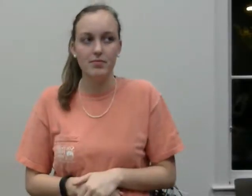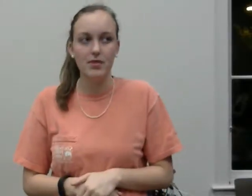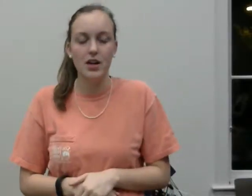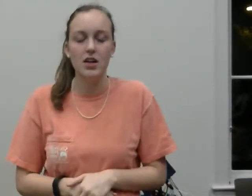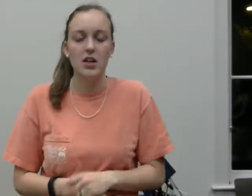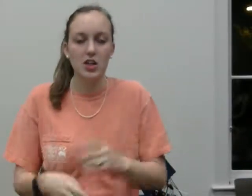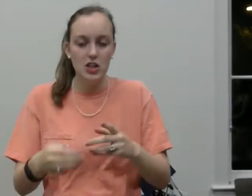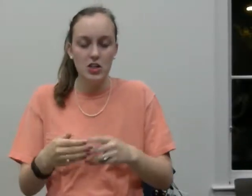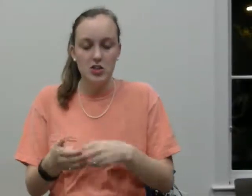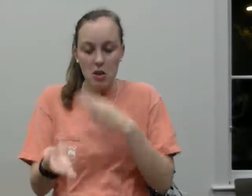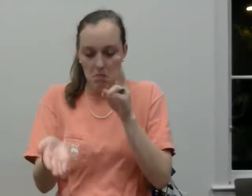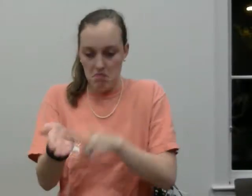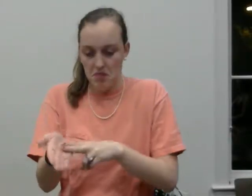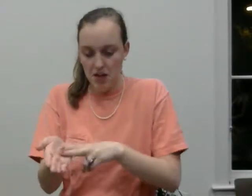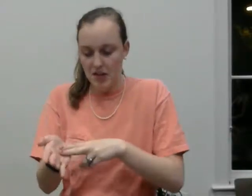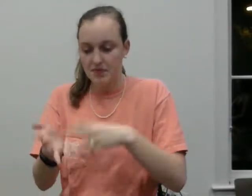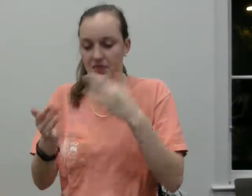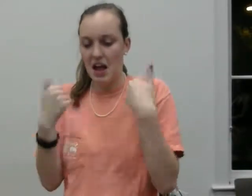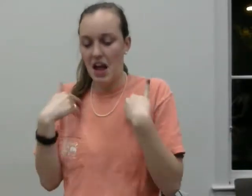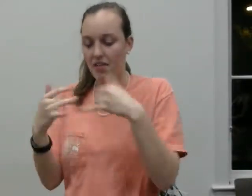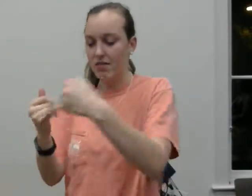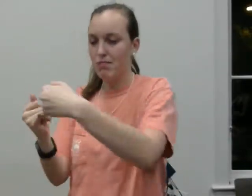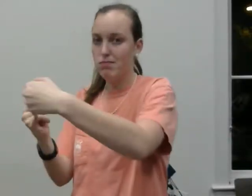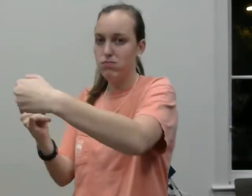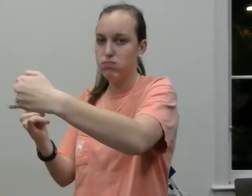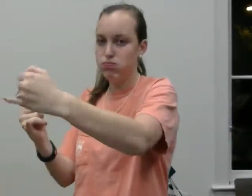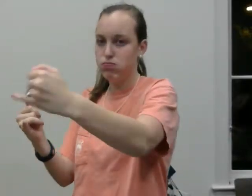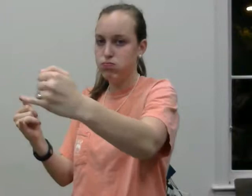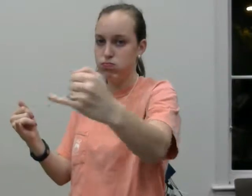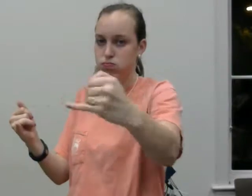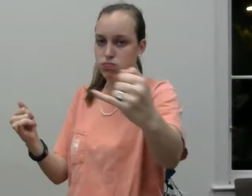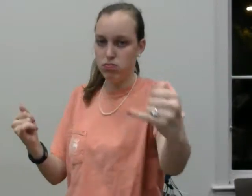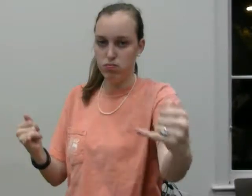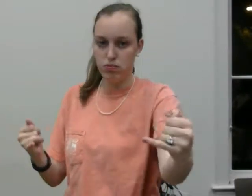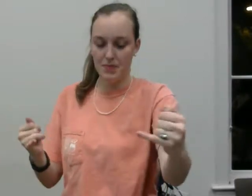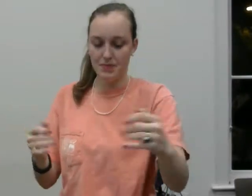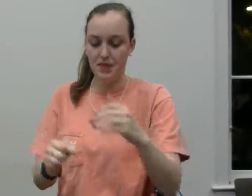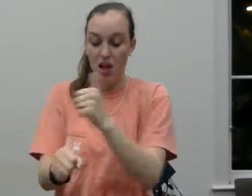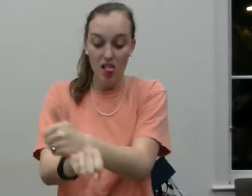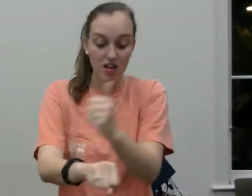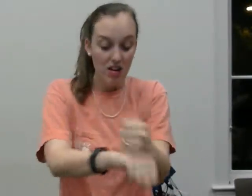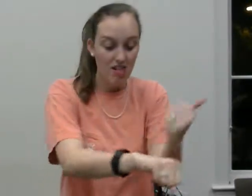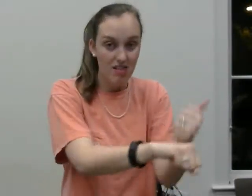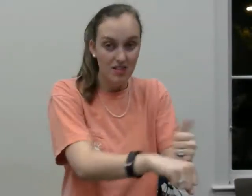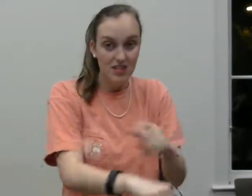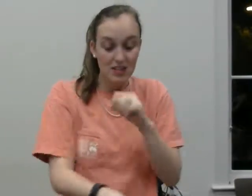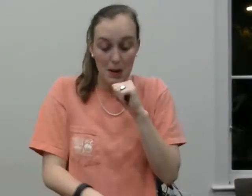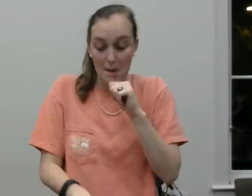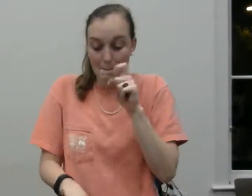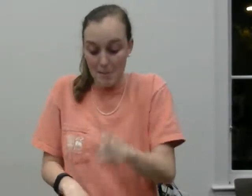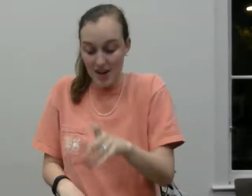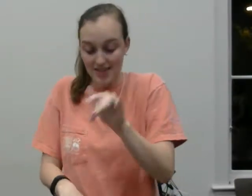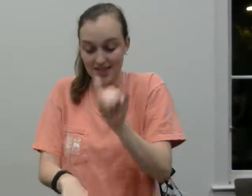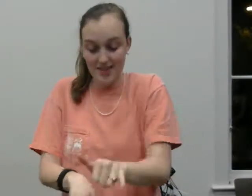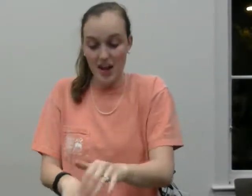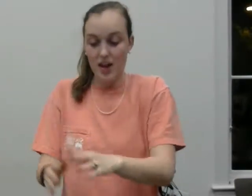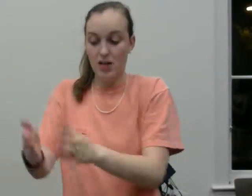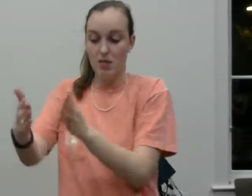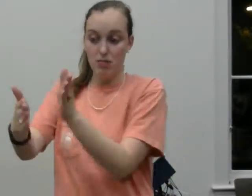down the Appalachian Mountains saying, all the colonists must stay east of it. They must stay on this side of the Appalachian. They cannot settle west of the Appalachian